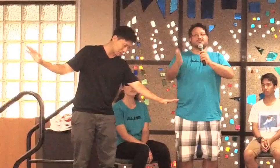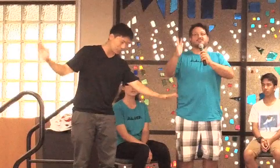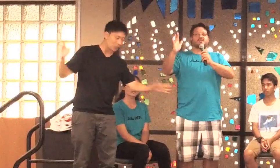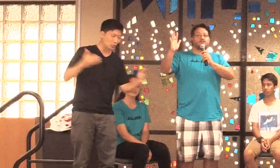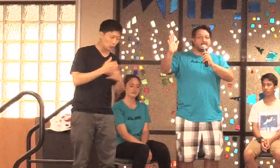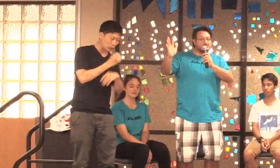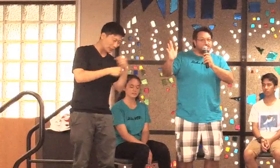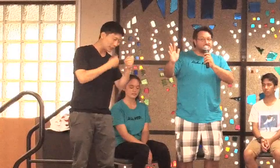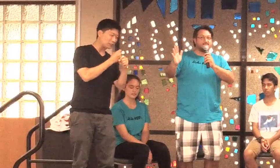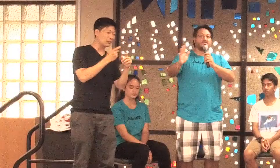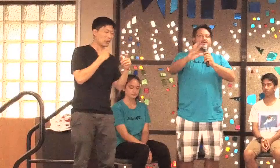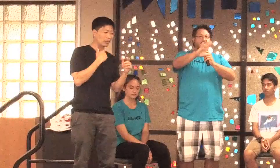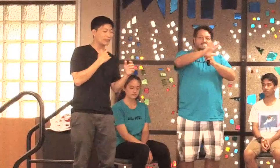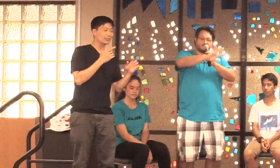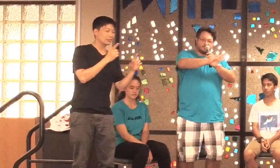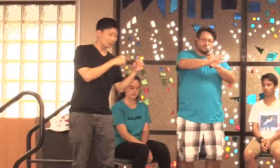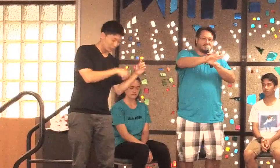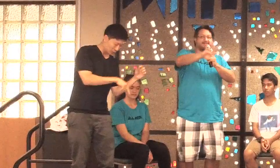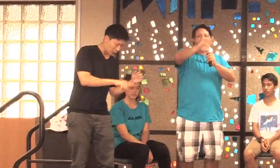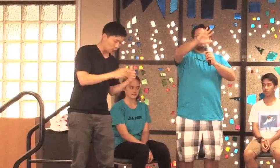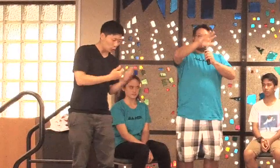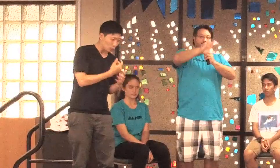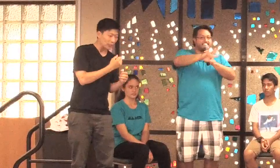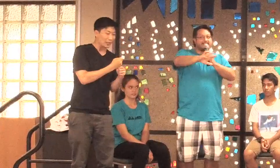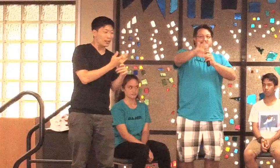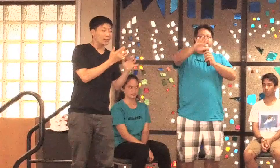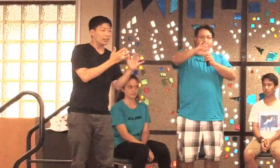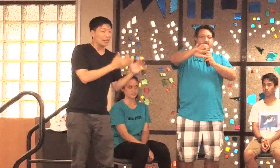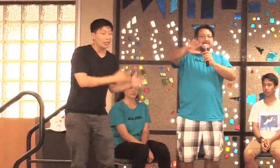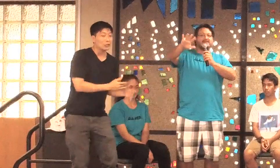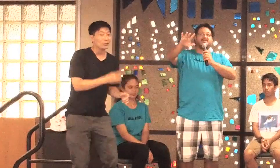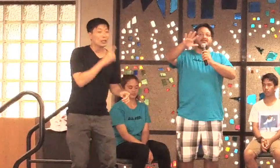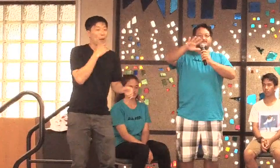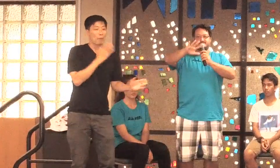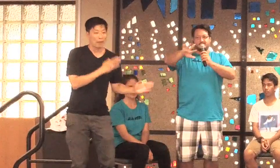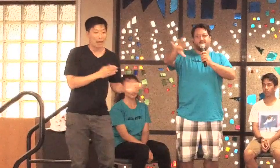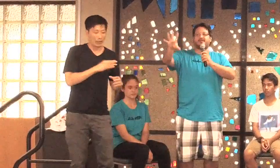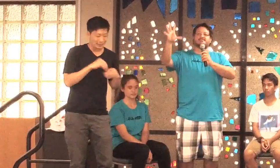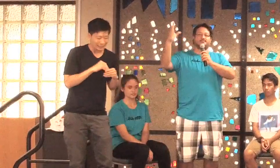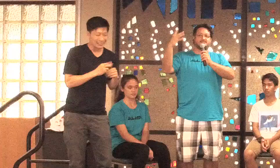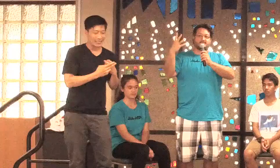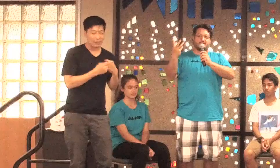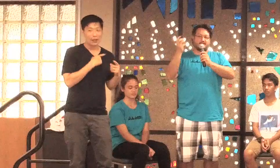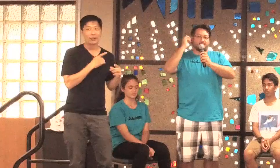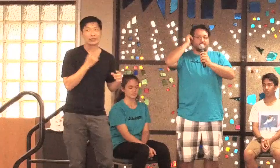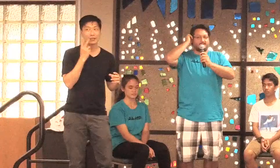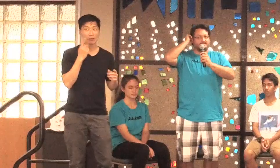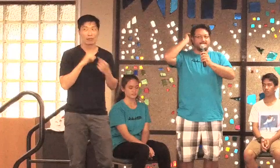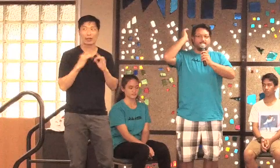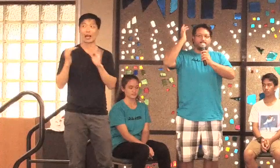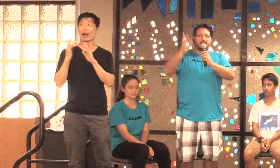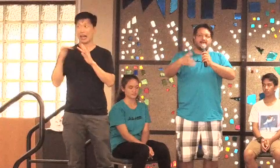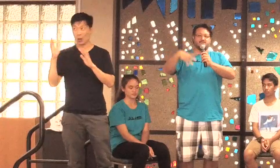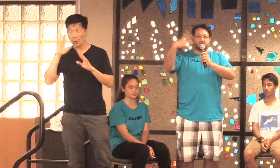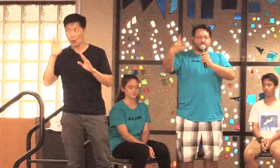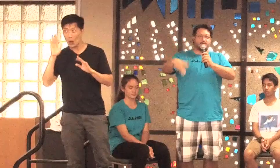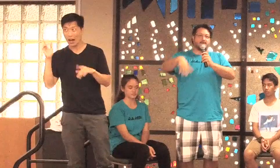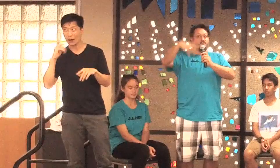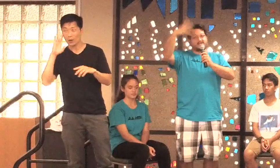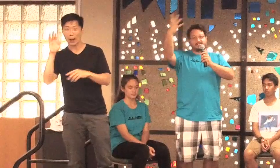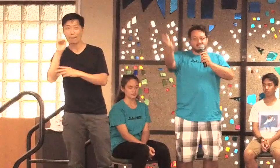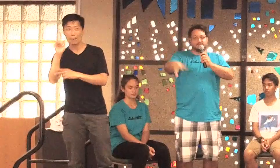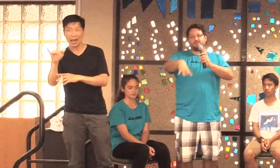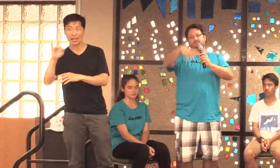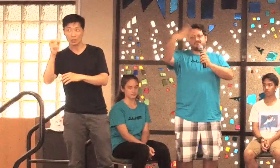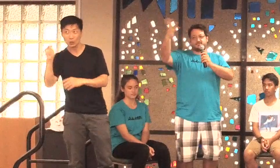it's New Year's and you're like, okay, it's almost summer and then you're just building. I'm planning to go again and I'm going to go see my friends and we start talking more in May and June